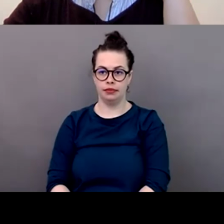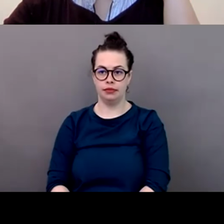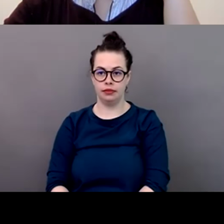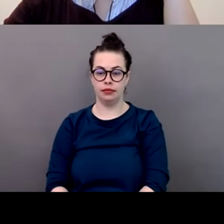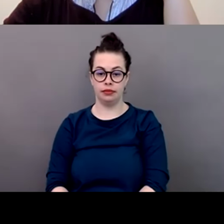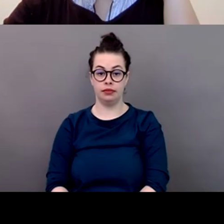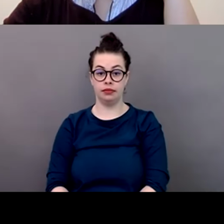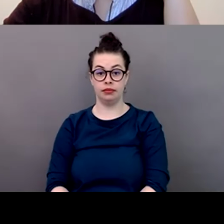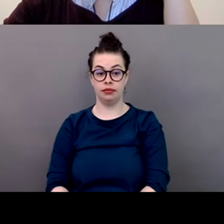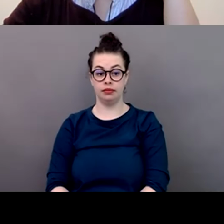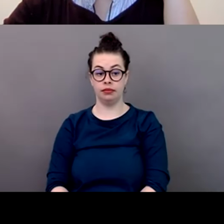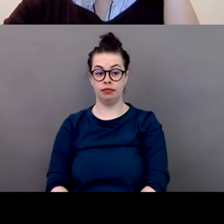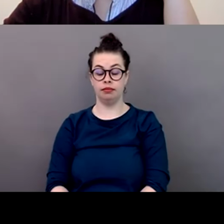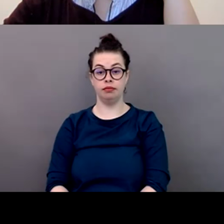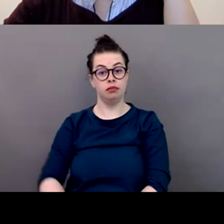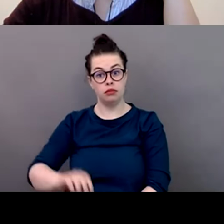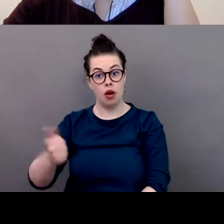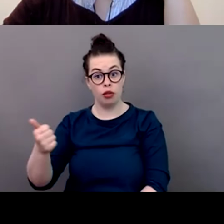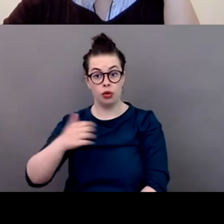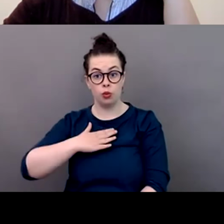Are there any comments from other panelists?